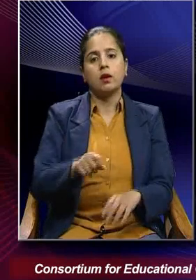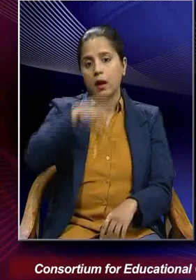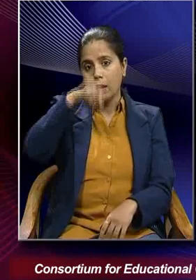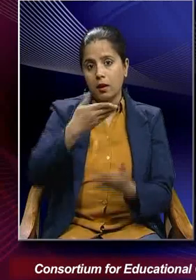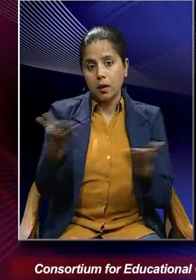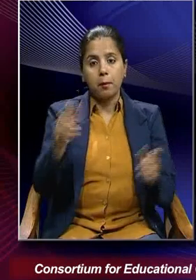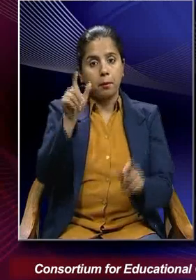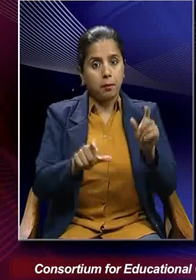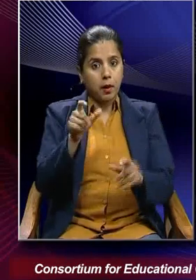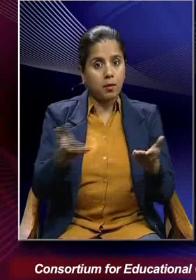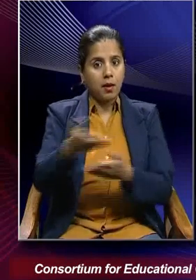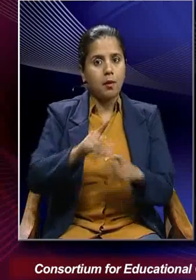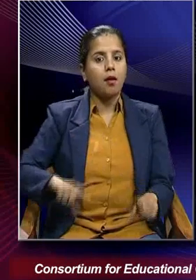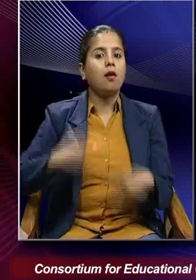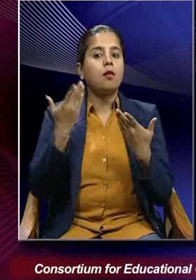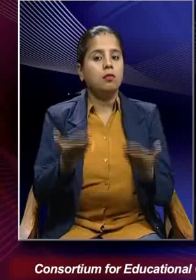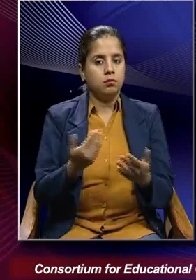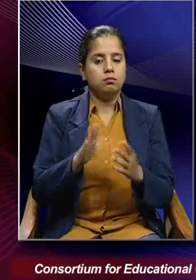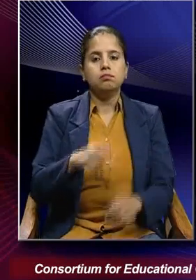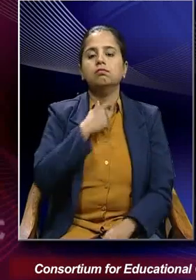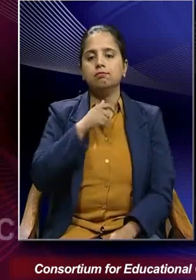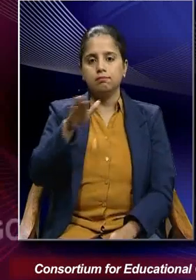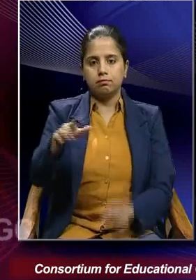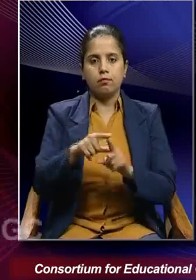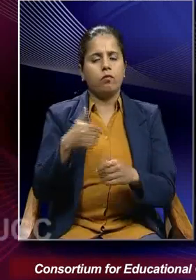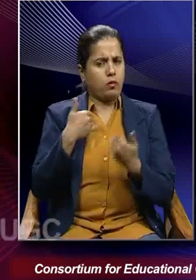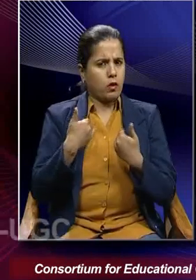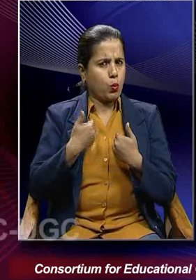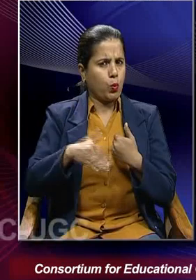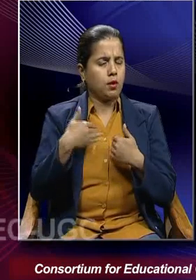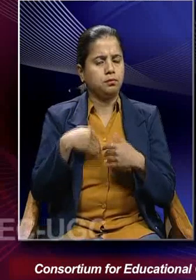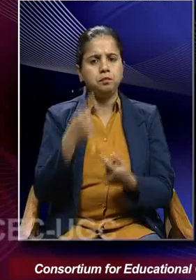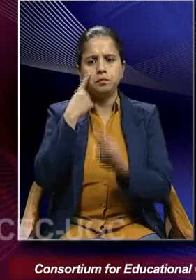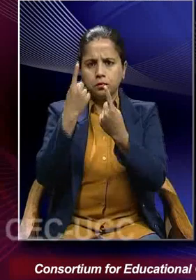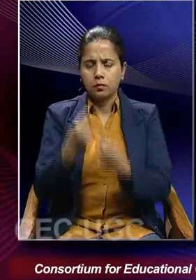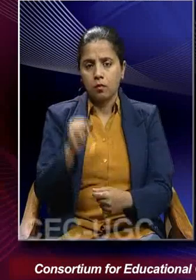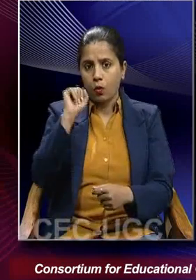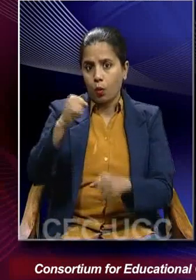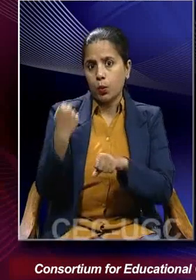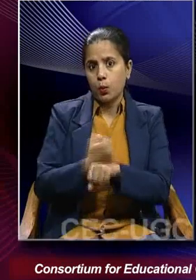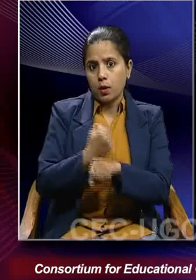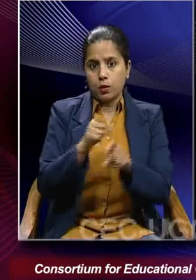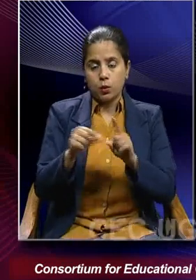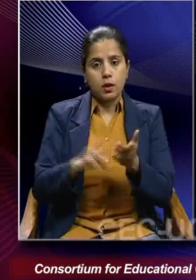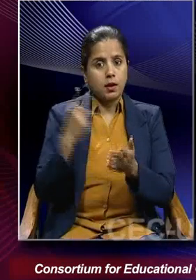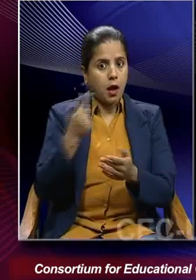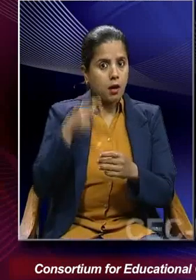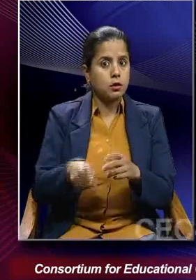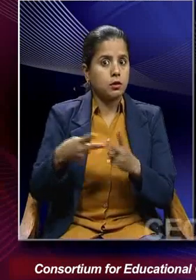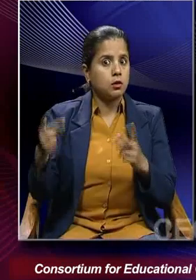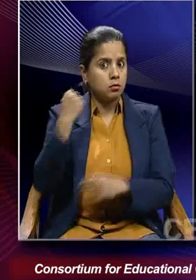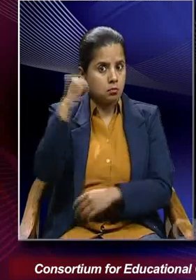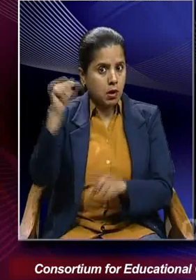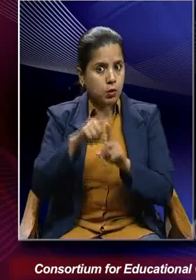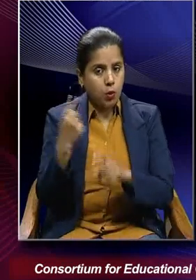of India. And we will also try to analyze not only his contribution in the national movement but at the